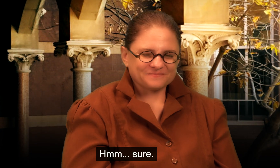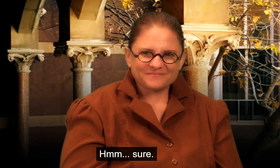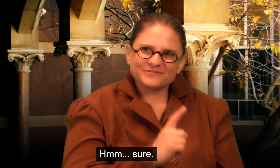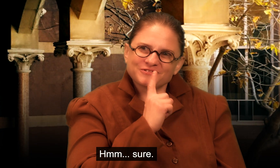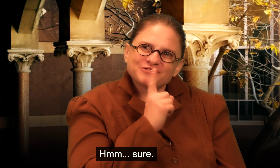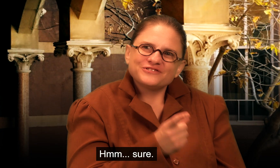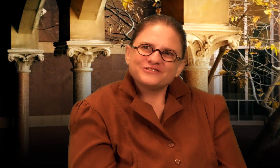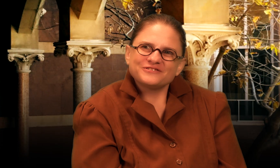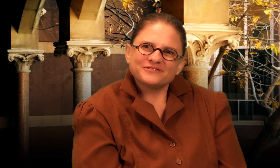Sure.